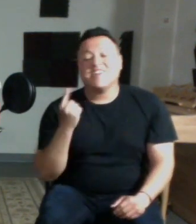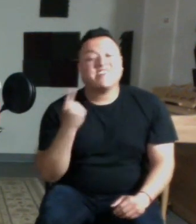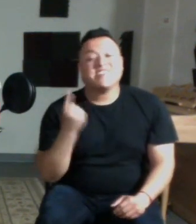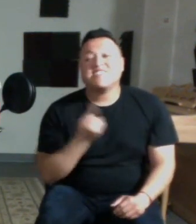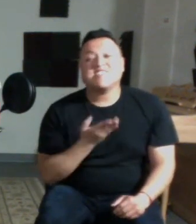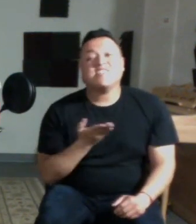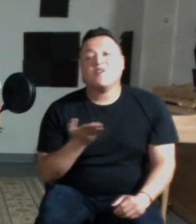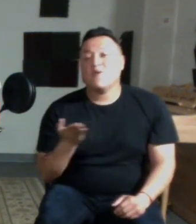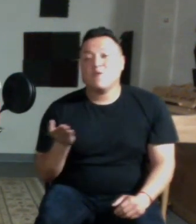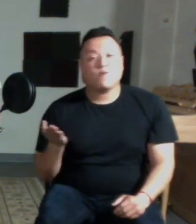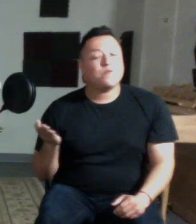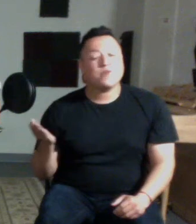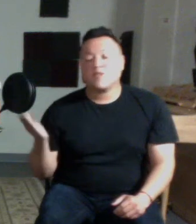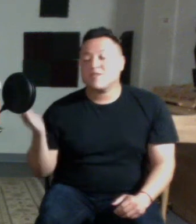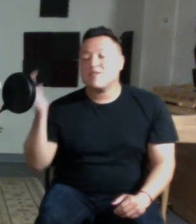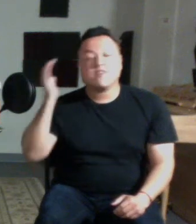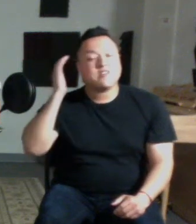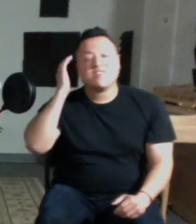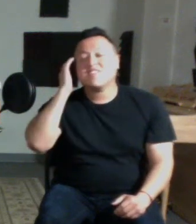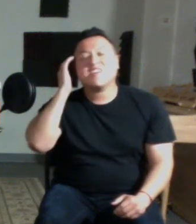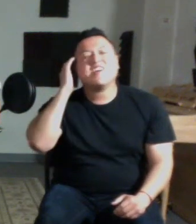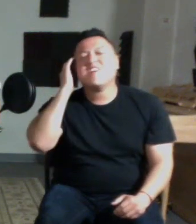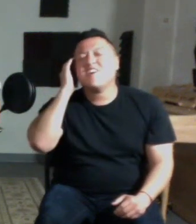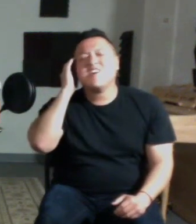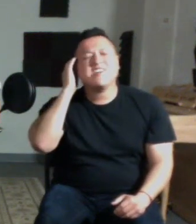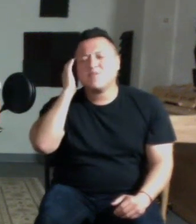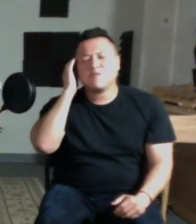And it's the only thing that I know.